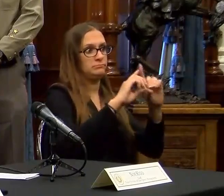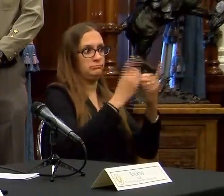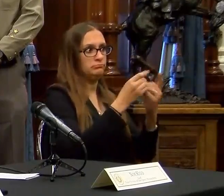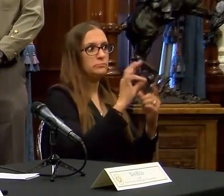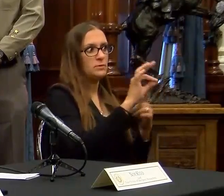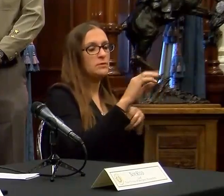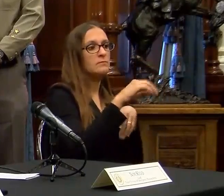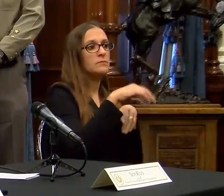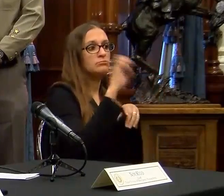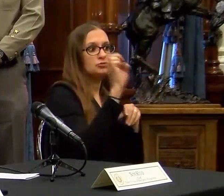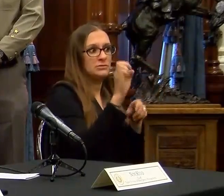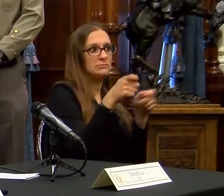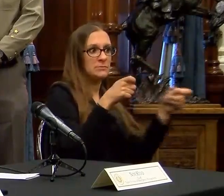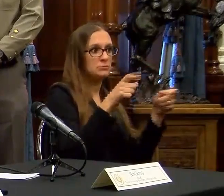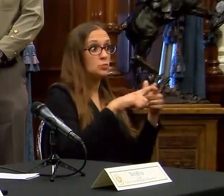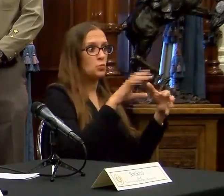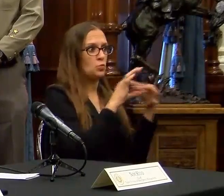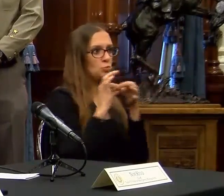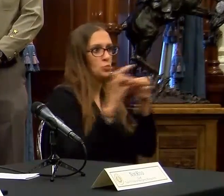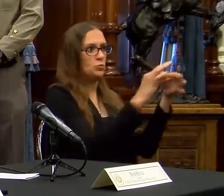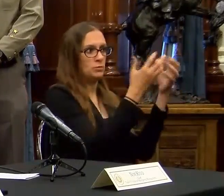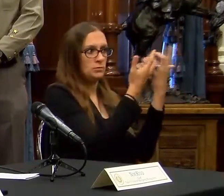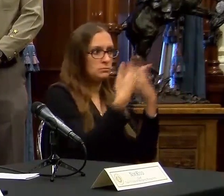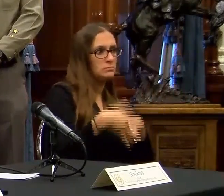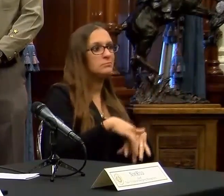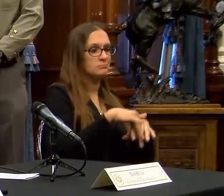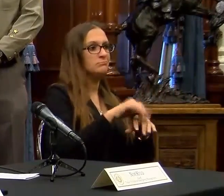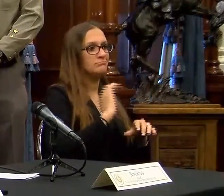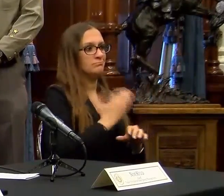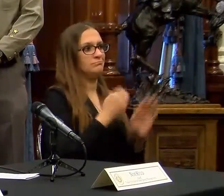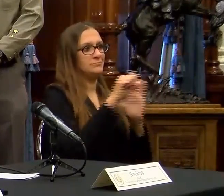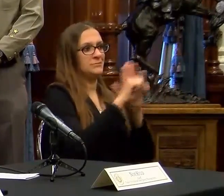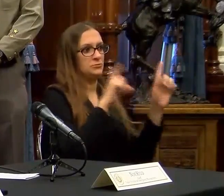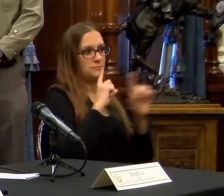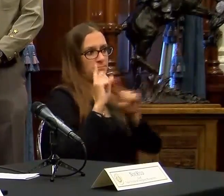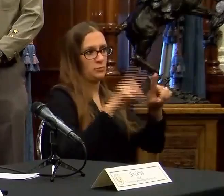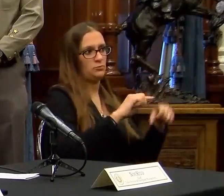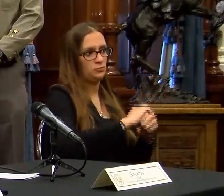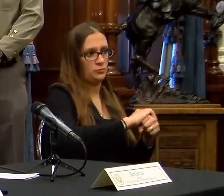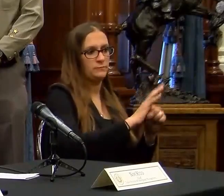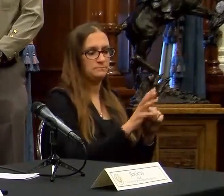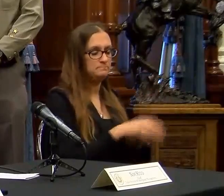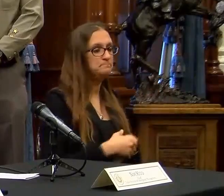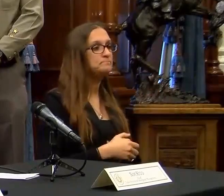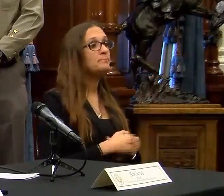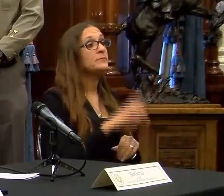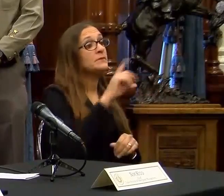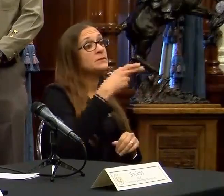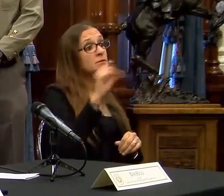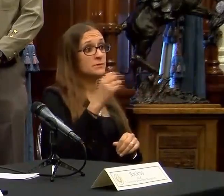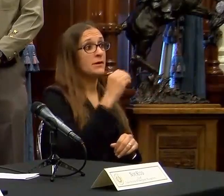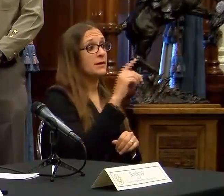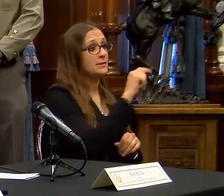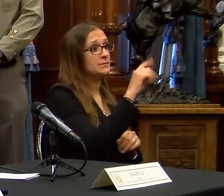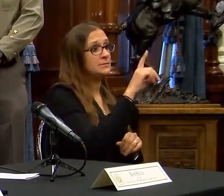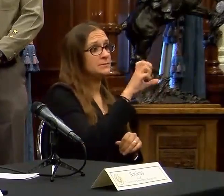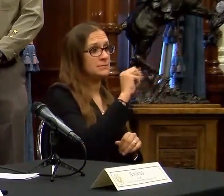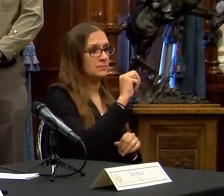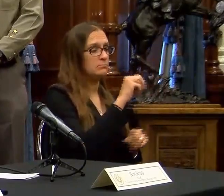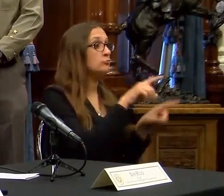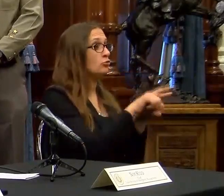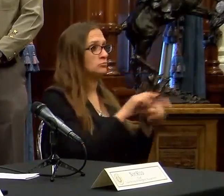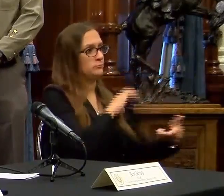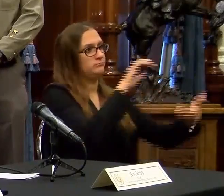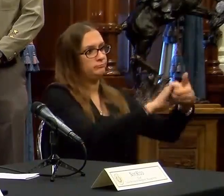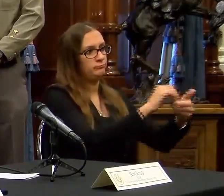Emergency Management to coordinate the state response to COVID-19. DSHS and TDEM also work with